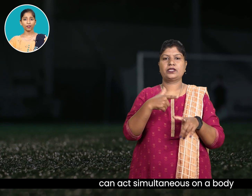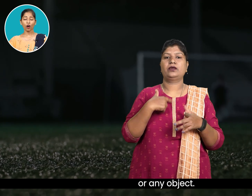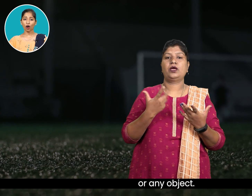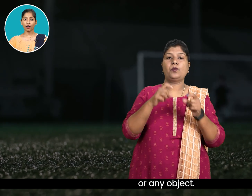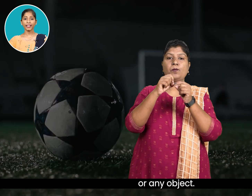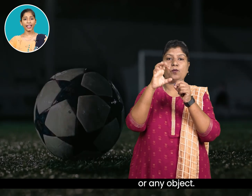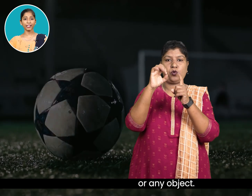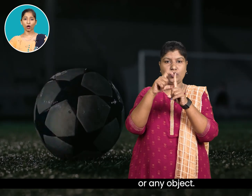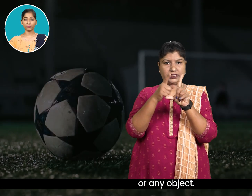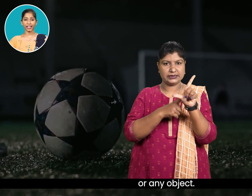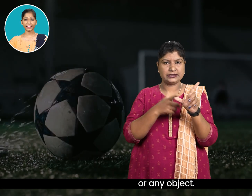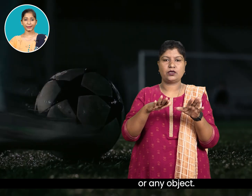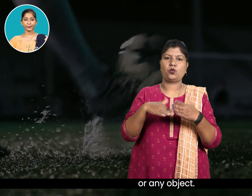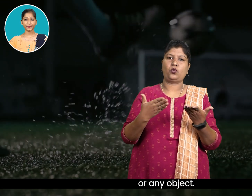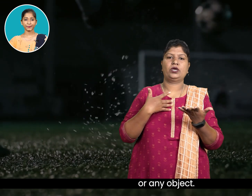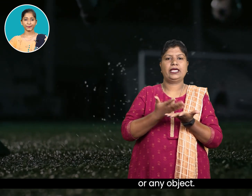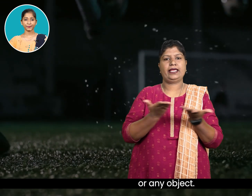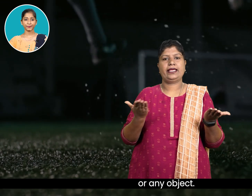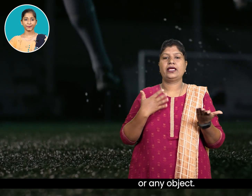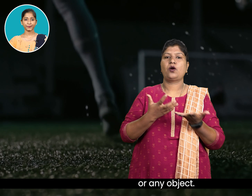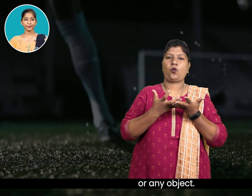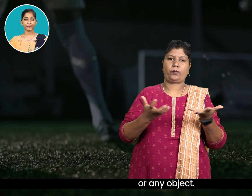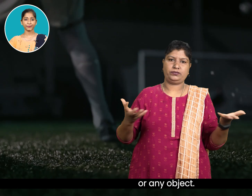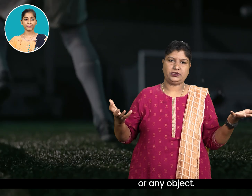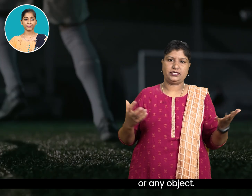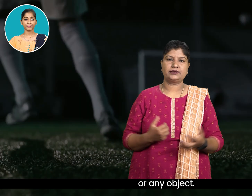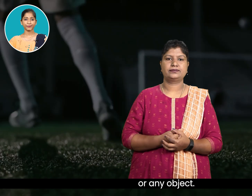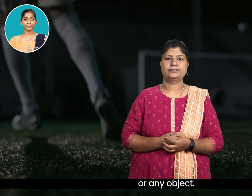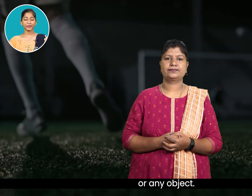body or any object.